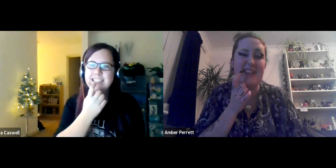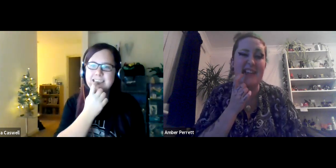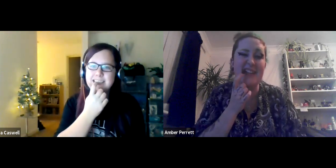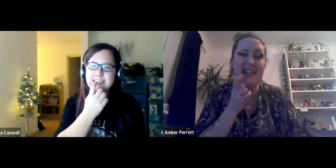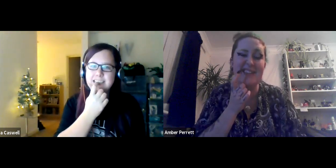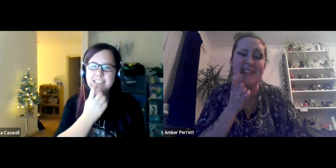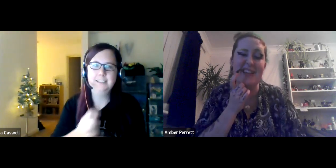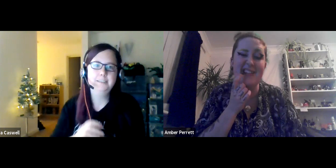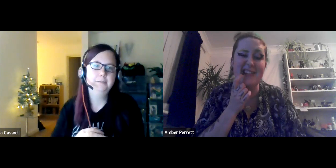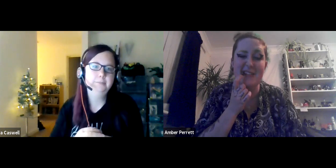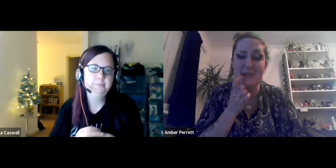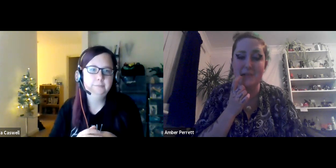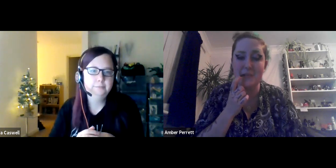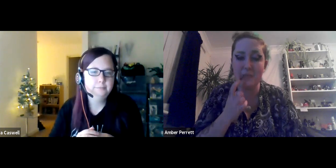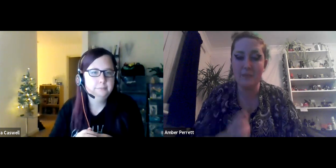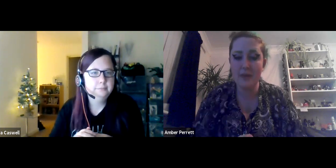teeth. So dentist.